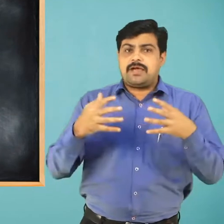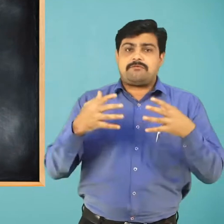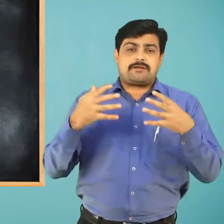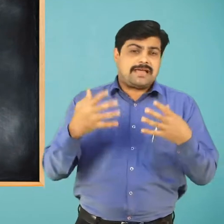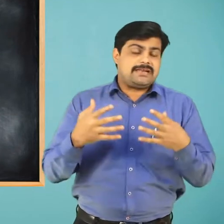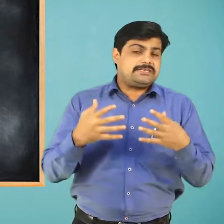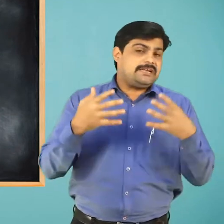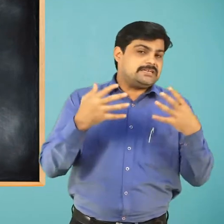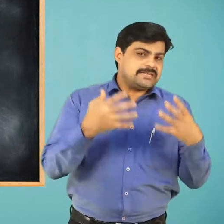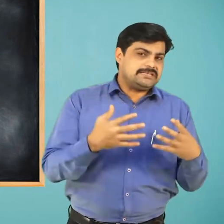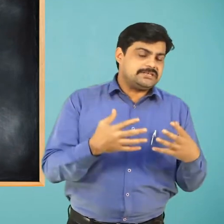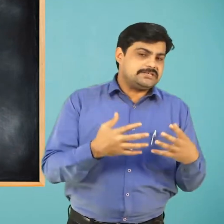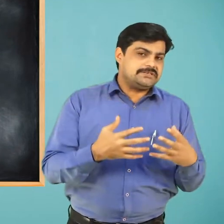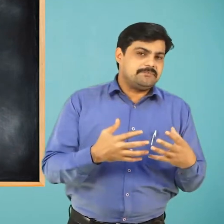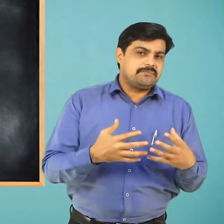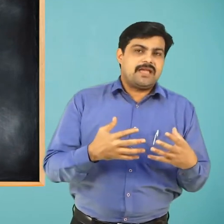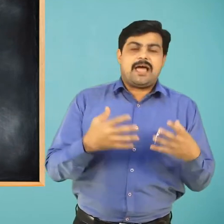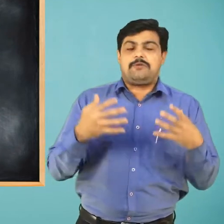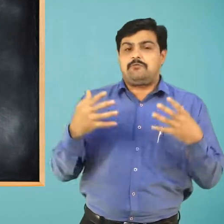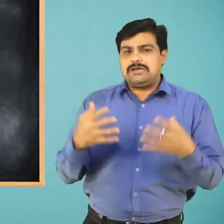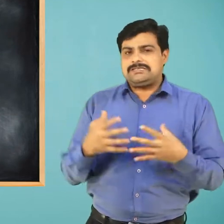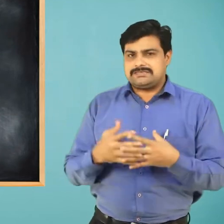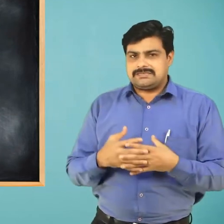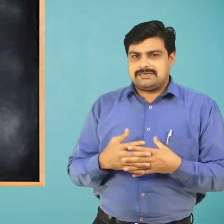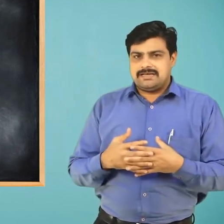have clarity in tenses and voice,